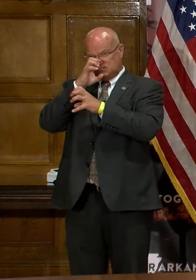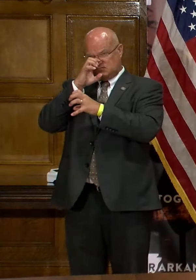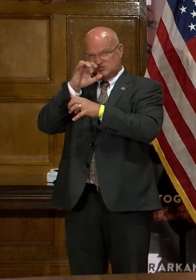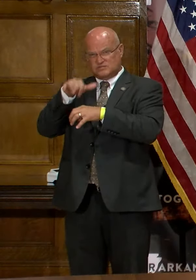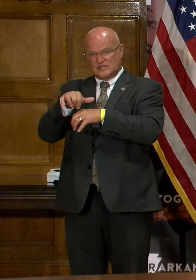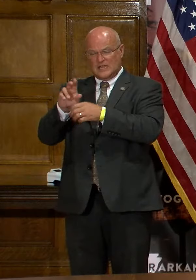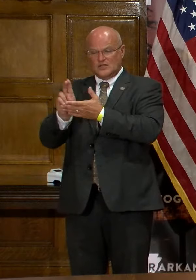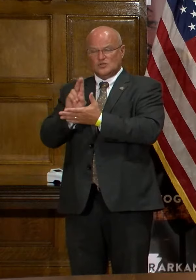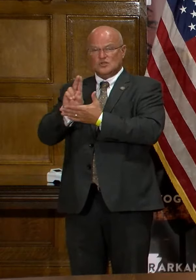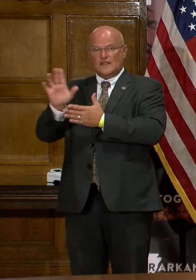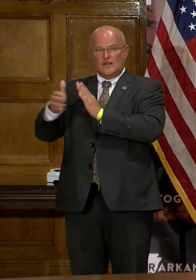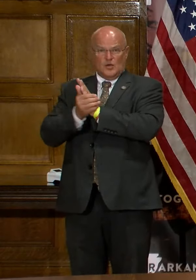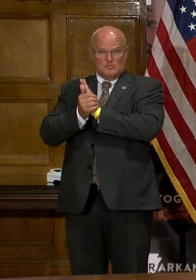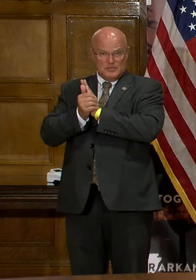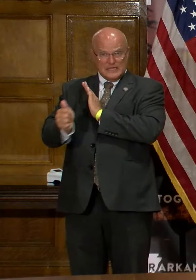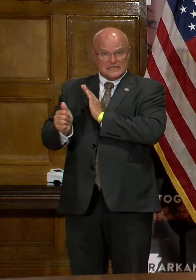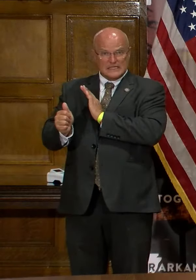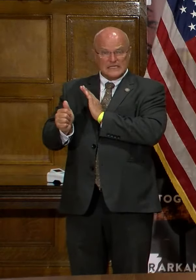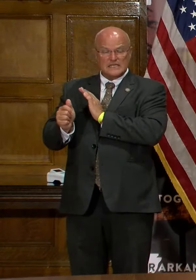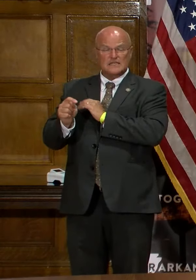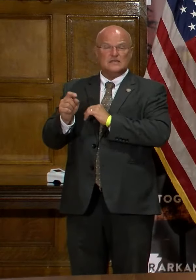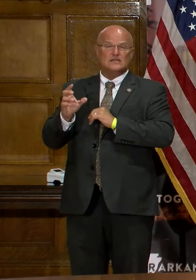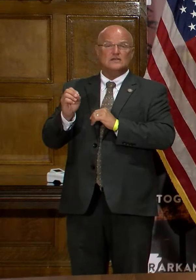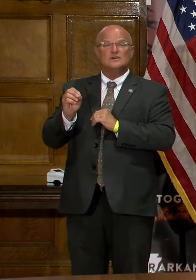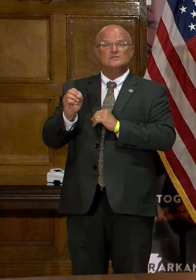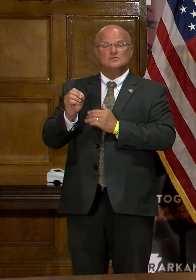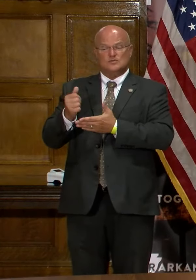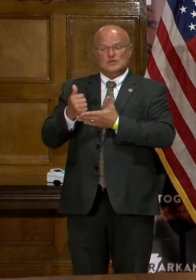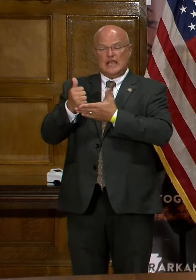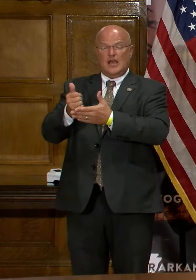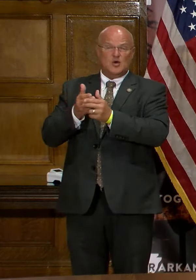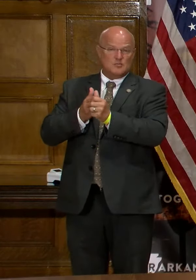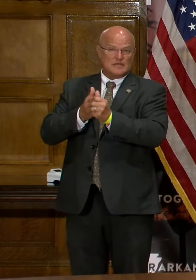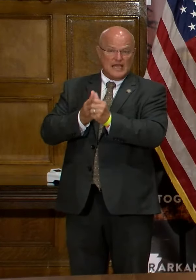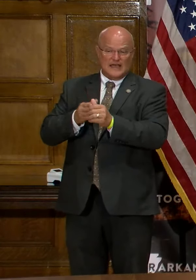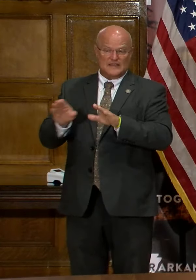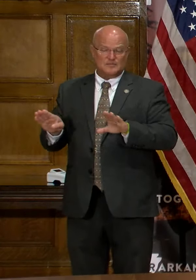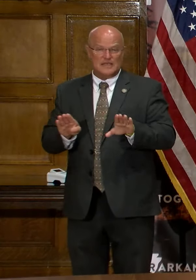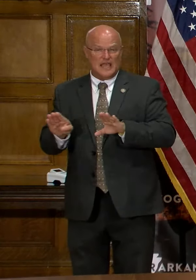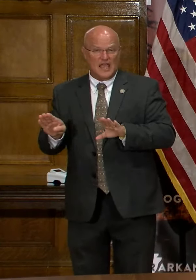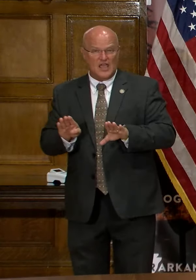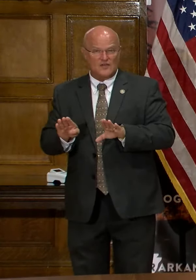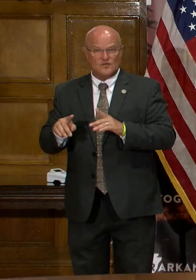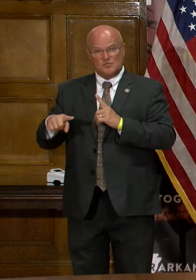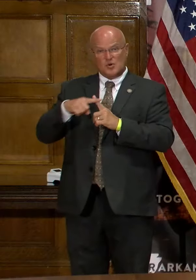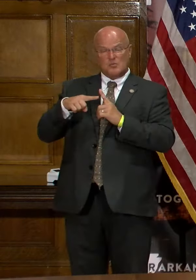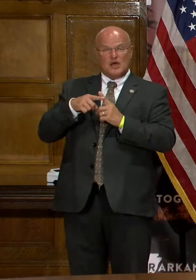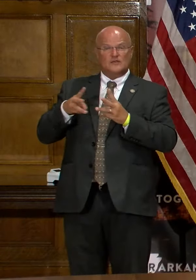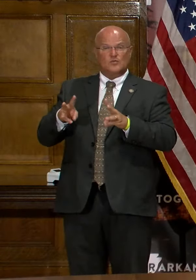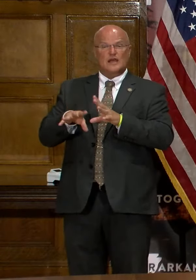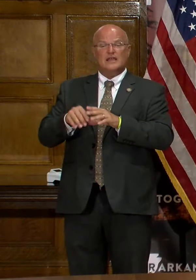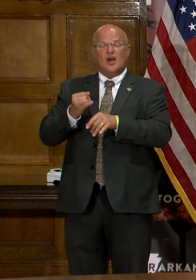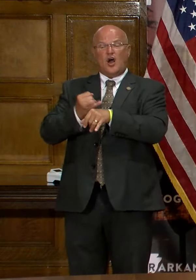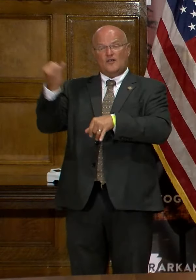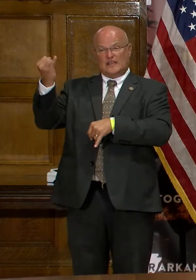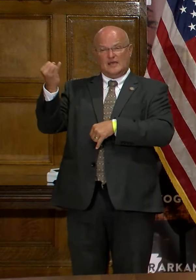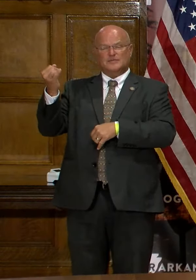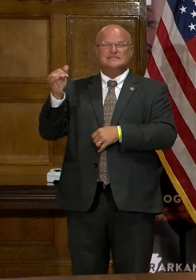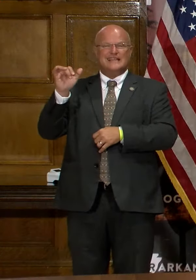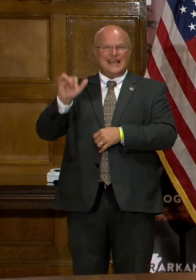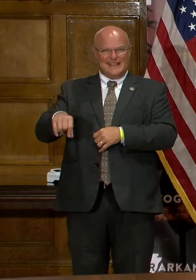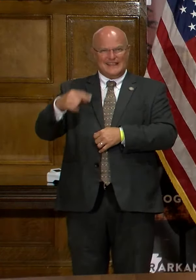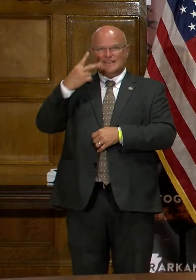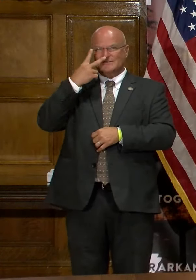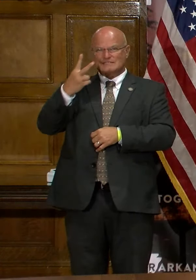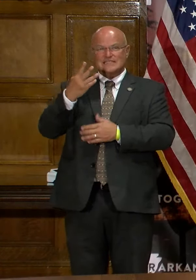that. They've utilized their ability to help guide behavior in a more positive way off campus, and that, I think